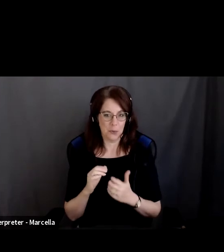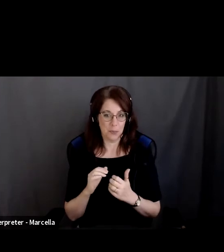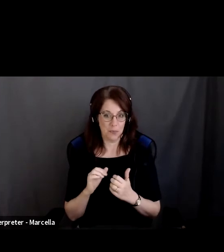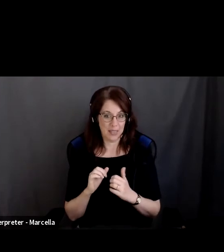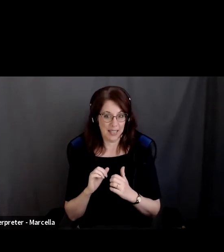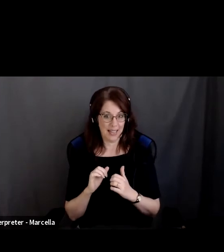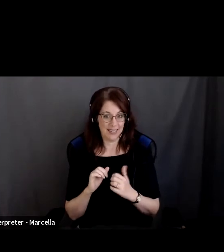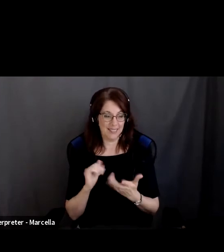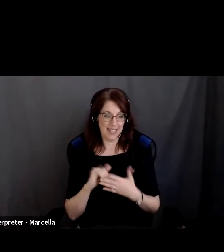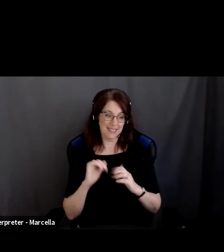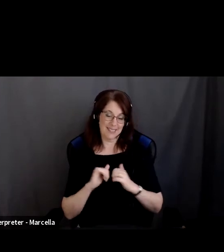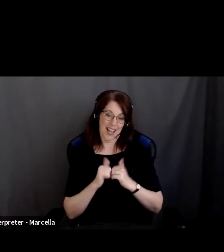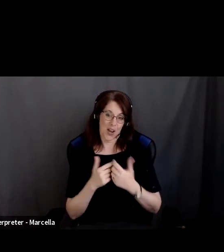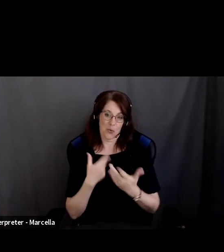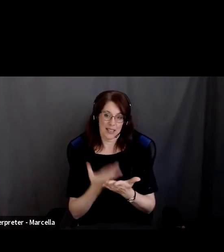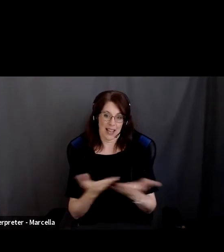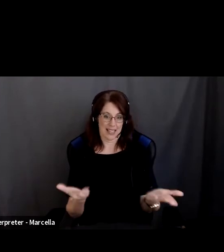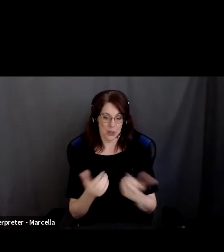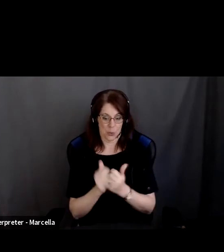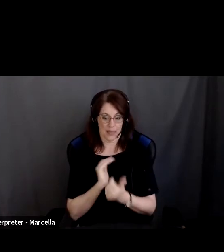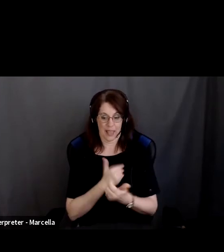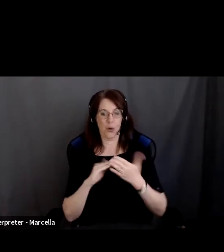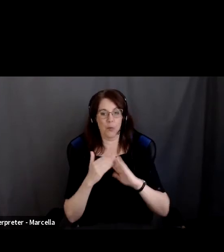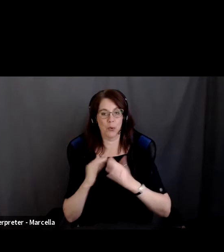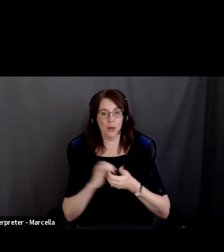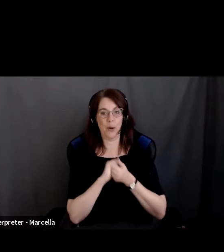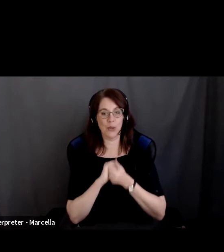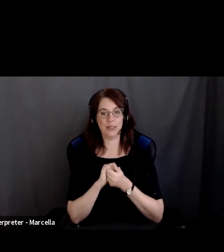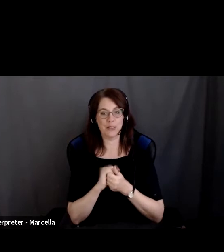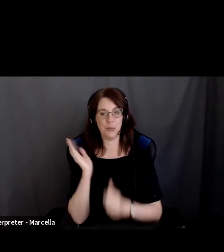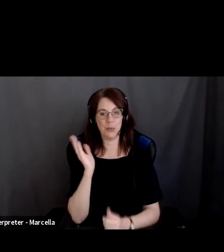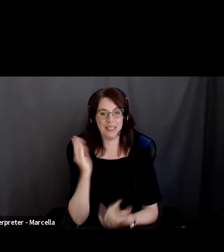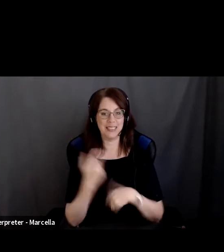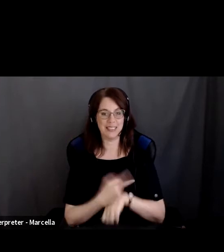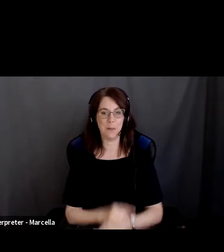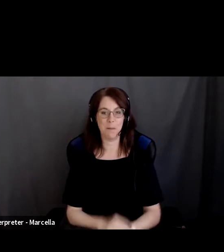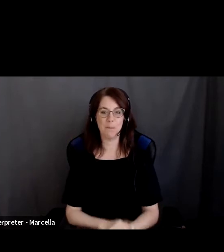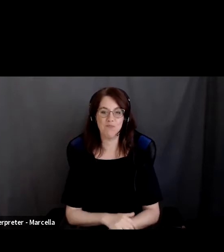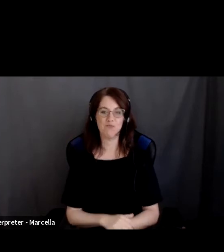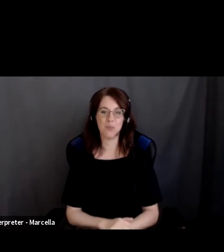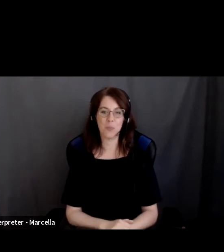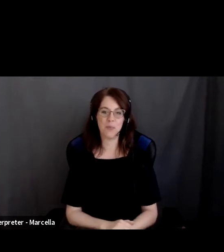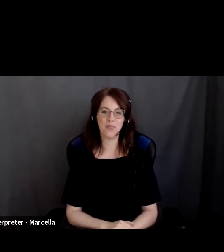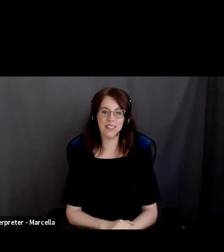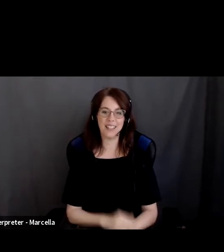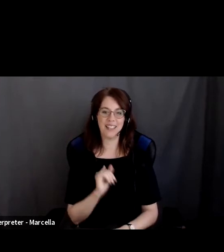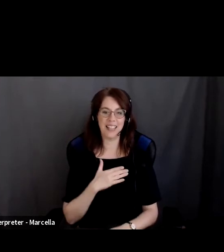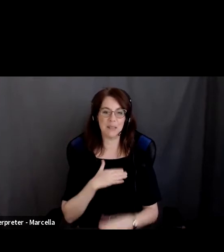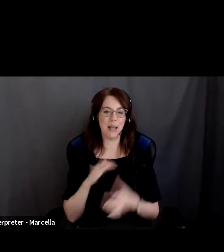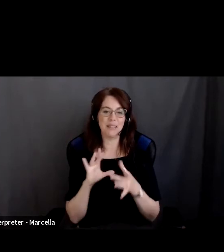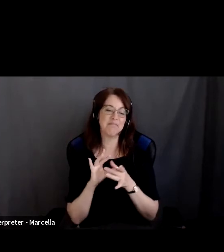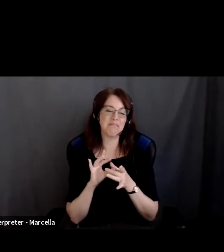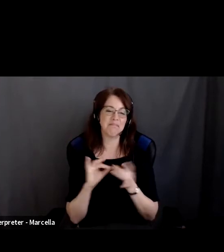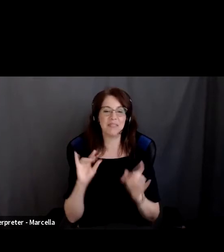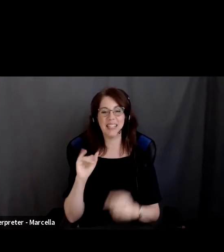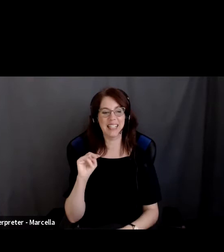place where we're here with our community partners presenting today. So that's my little